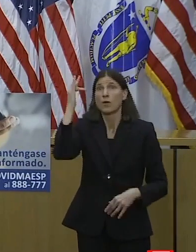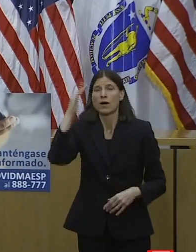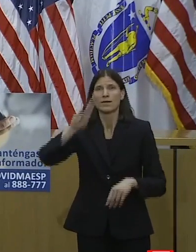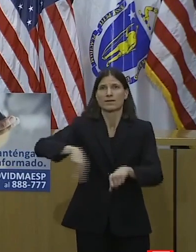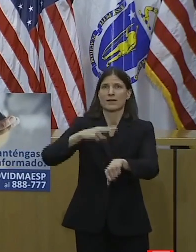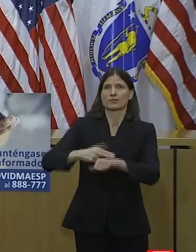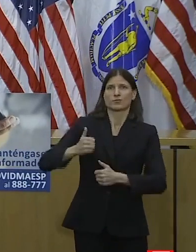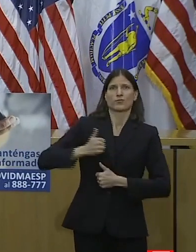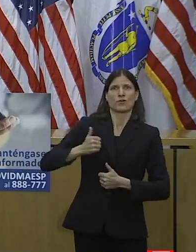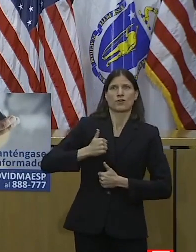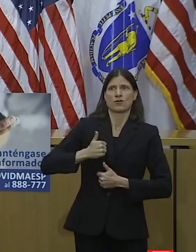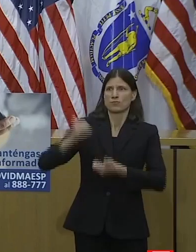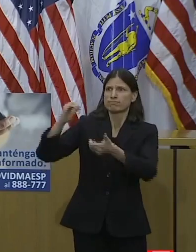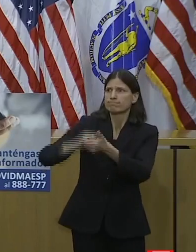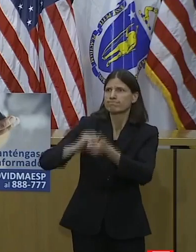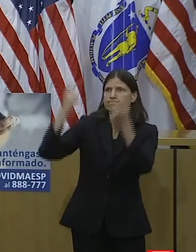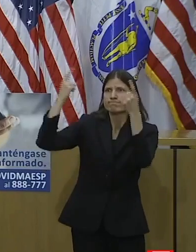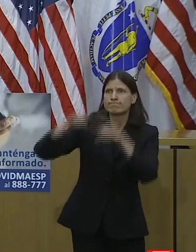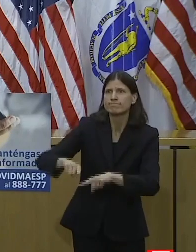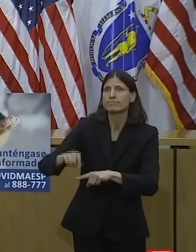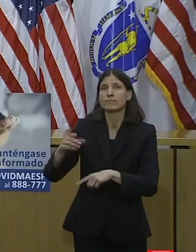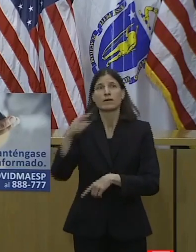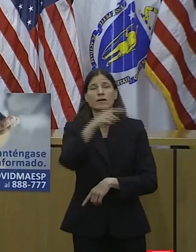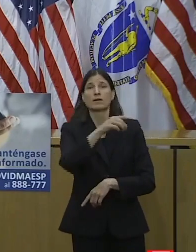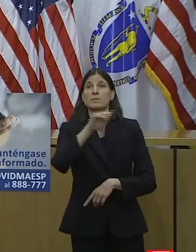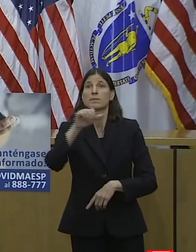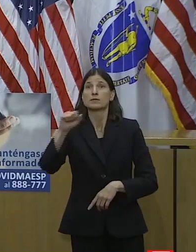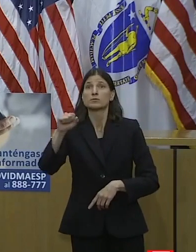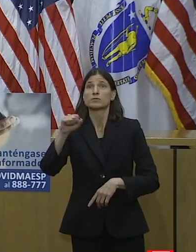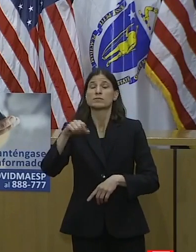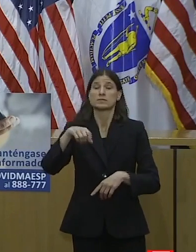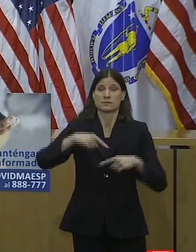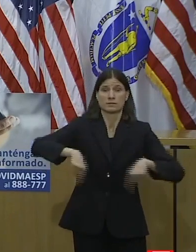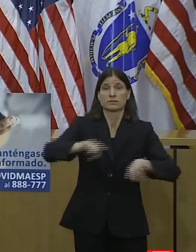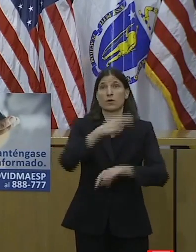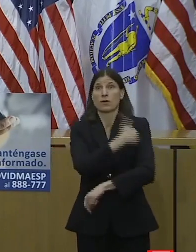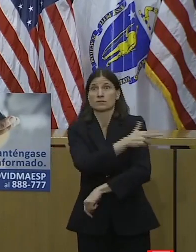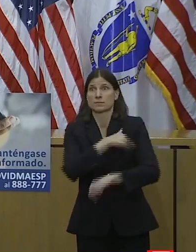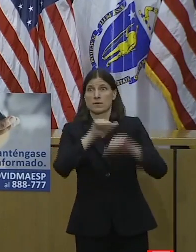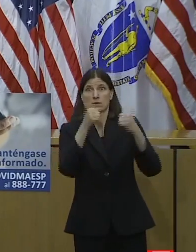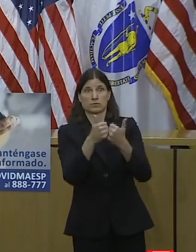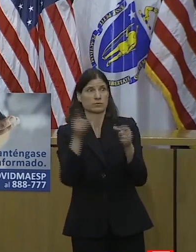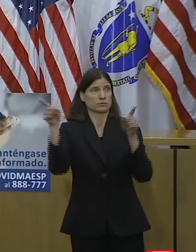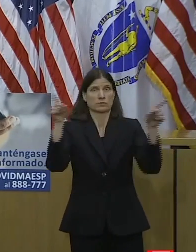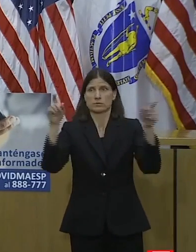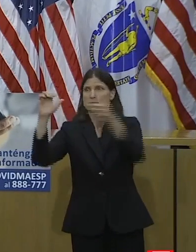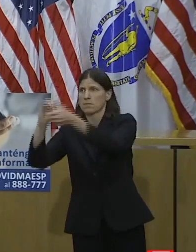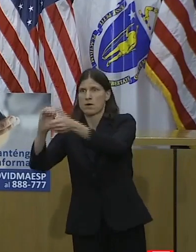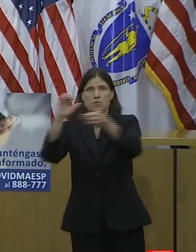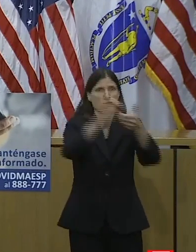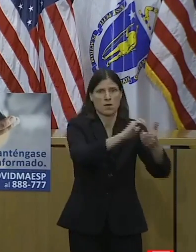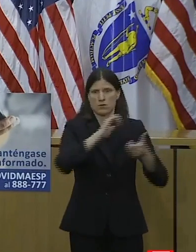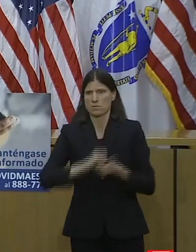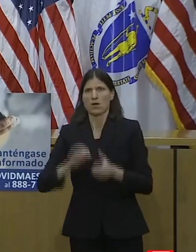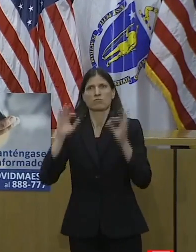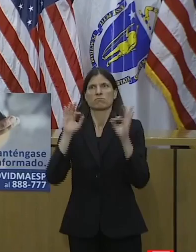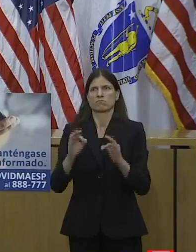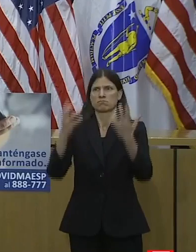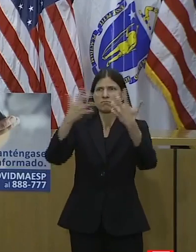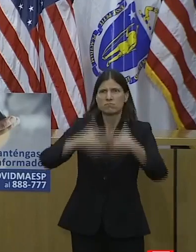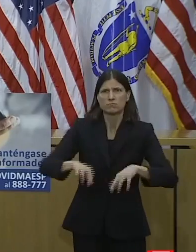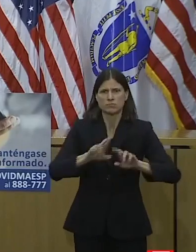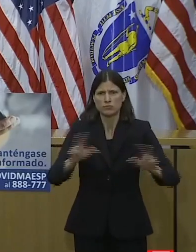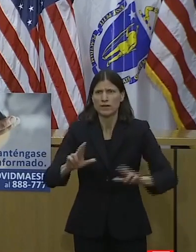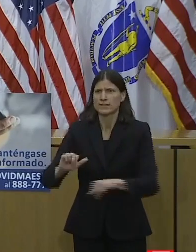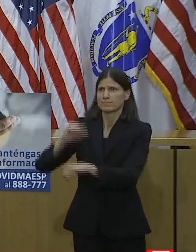healthcare community who have stepped up in a big way to make this possible and to get it done in a very short period of time. Right